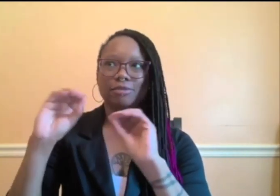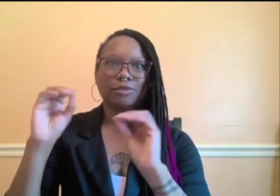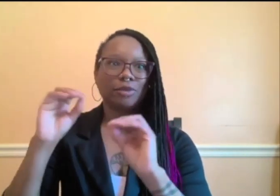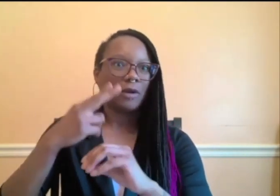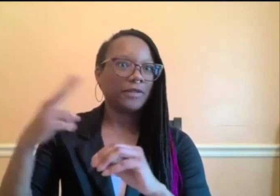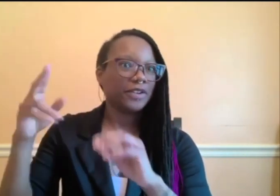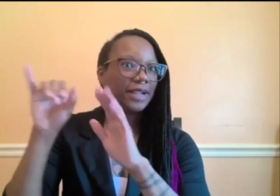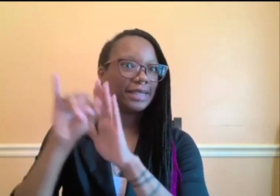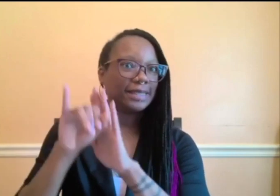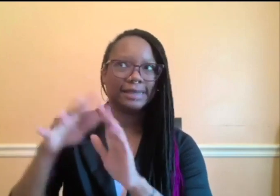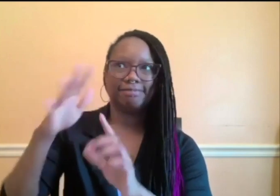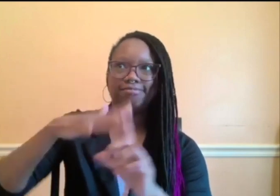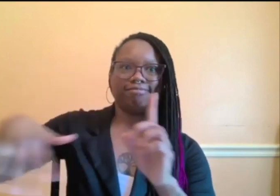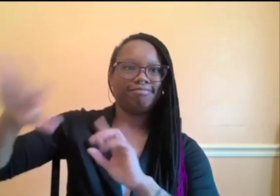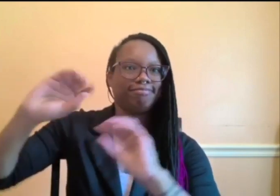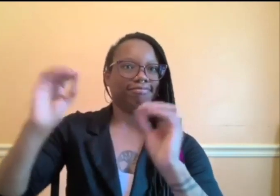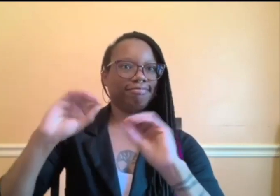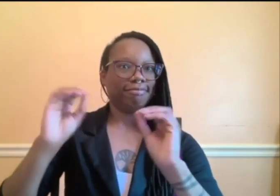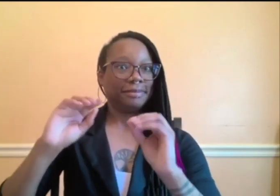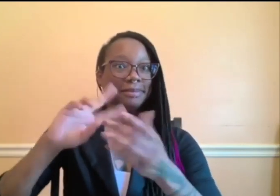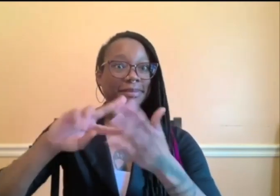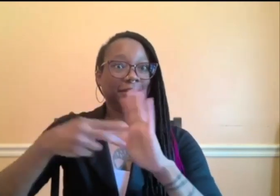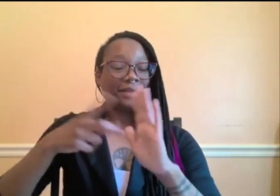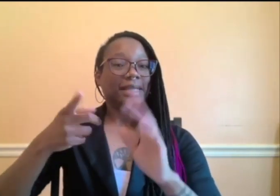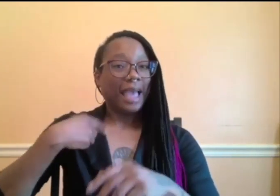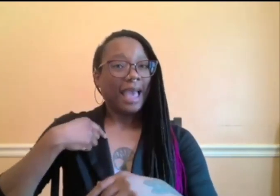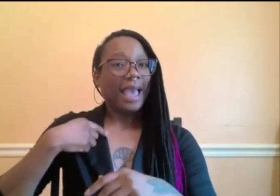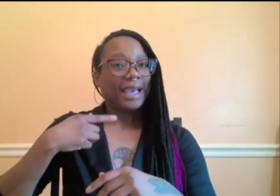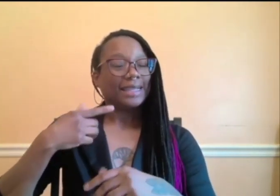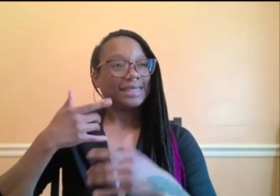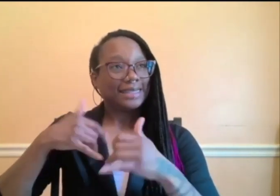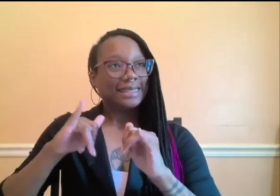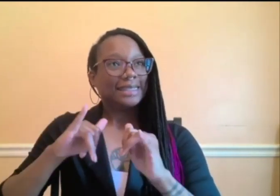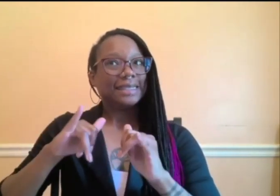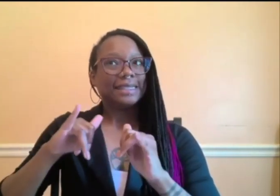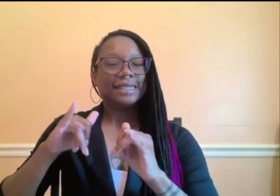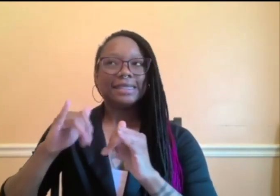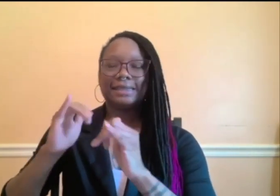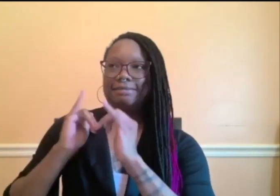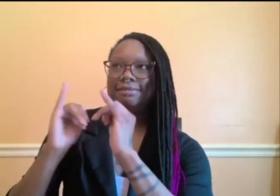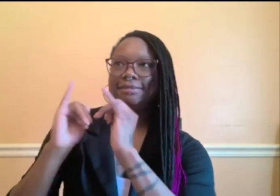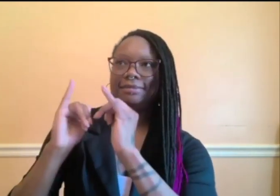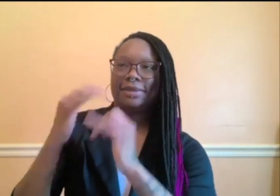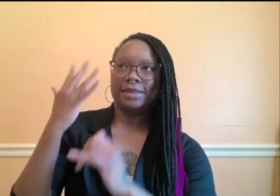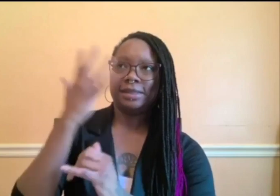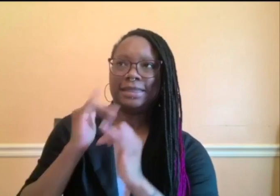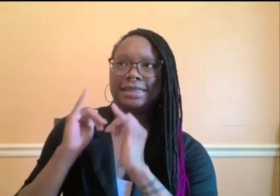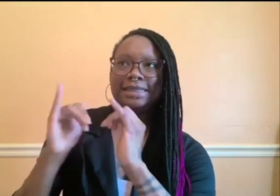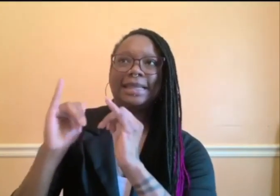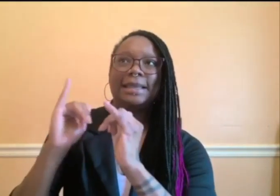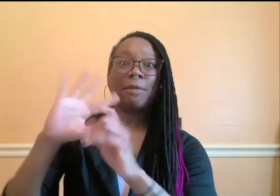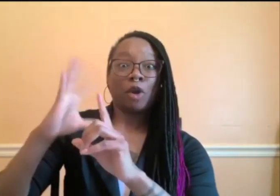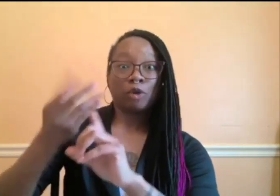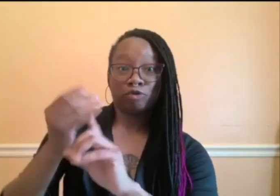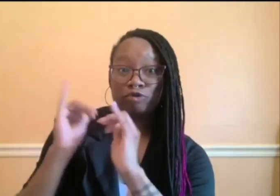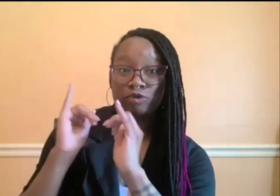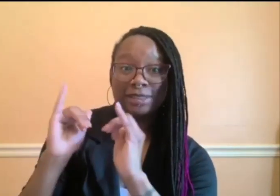Black. You know, I didn't, of course, exist in a hard of hearing space and wasn't connected with that identity